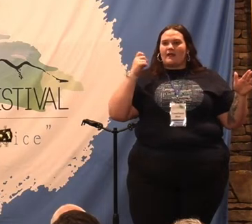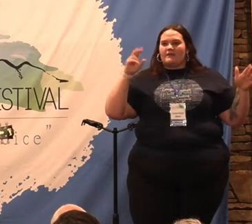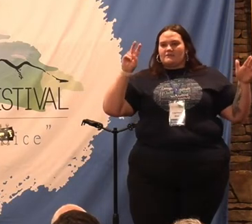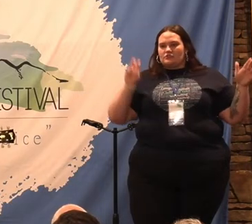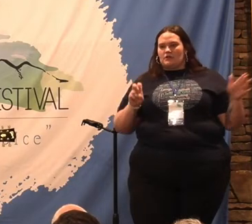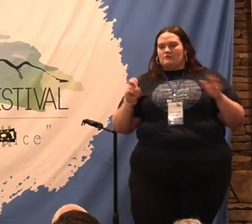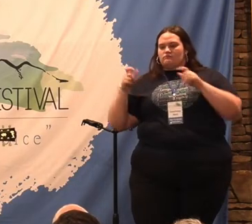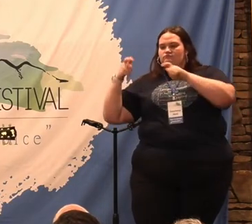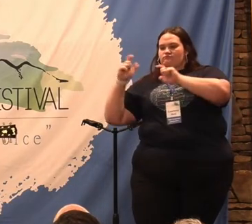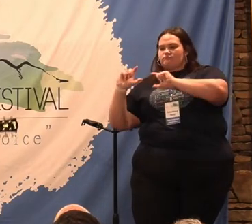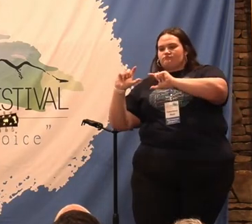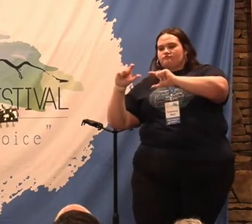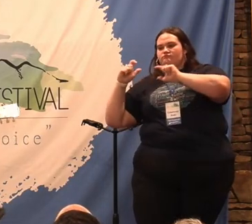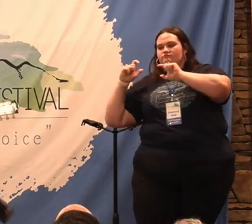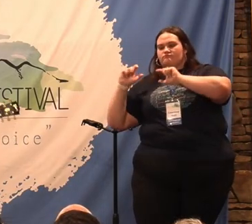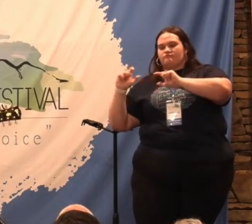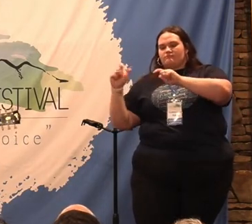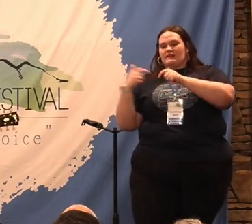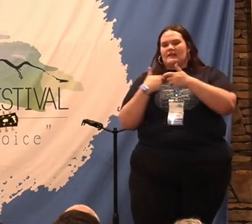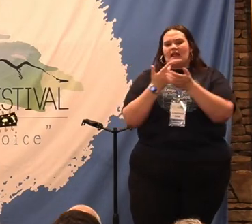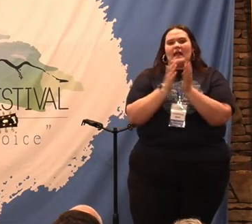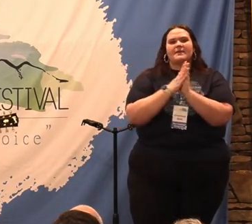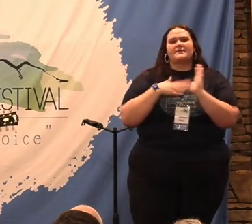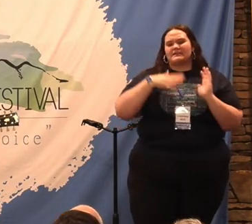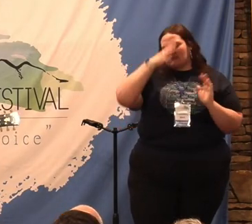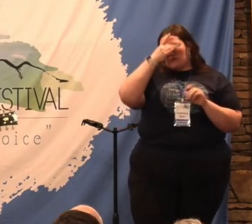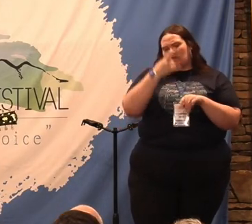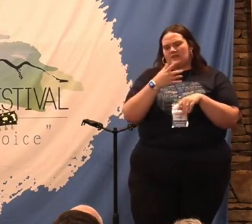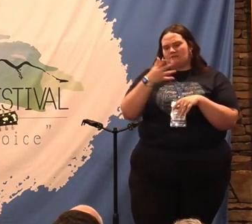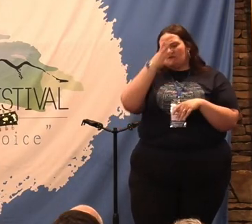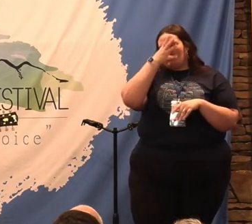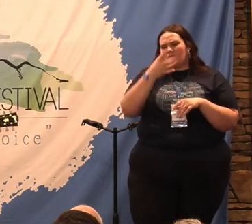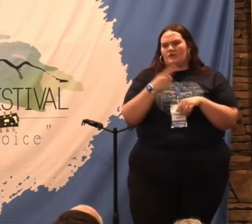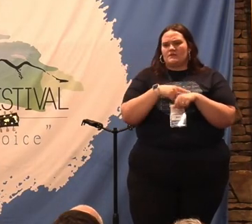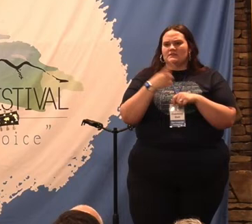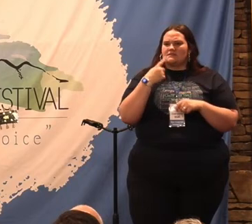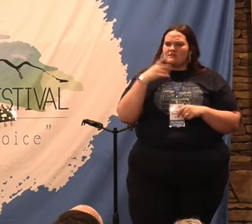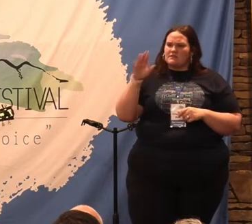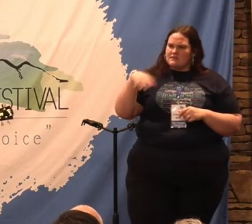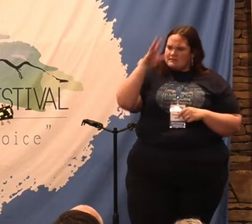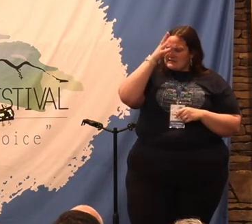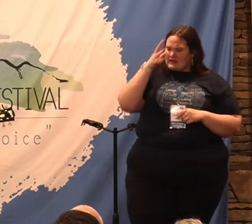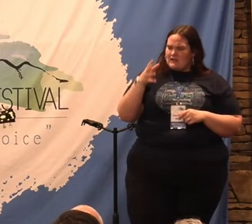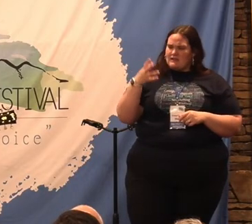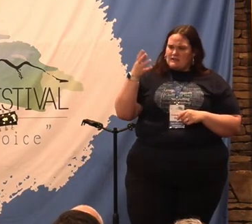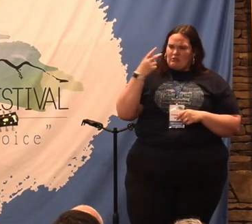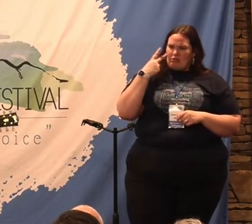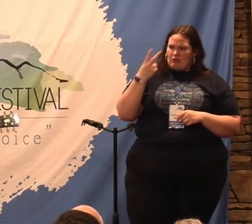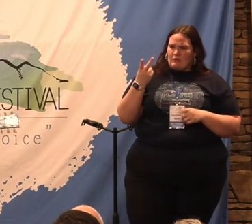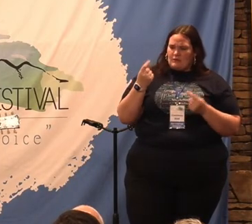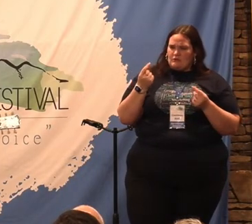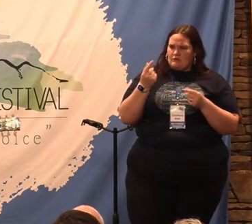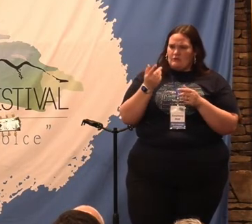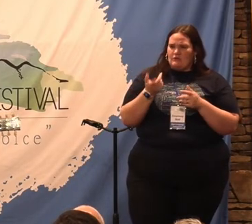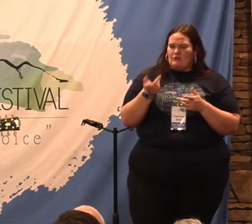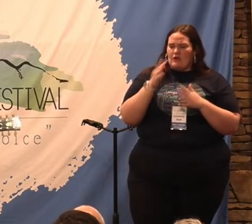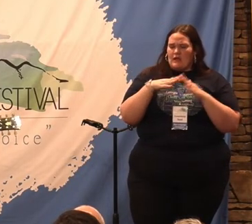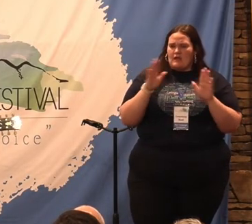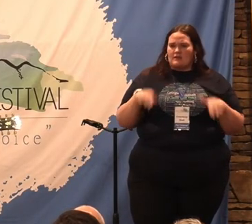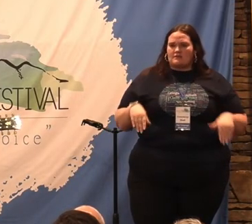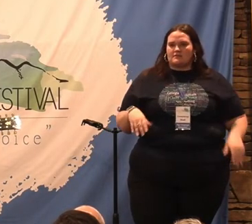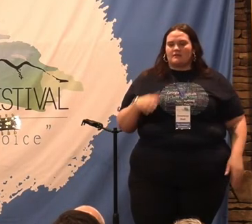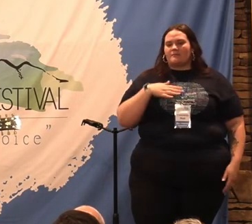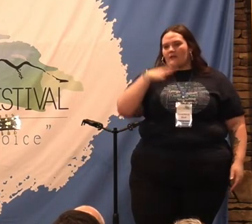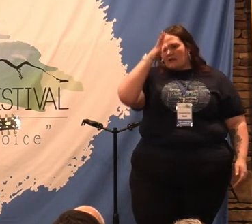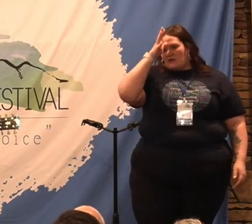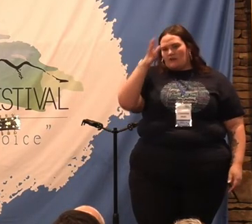And I asked him one time, I said, "Granddaddy," I said, "look what you're doing to your house." And he turned around and looked. He said, "Oh," he said, that's